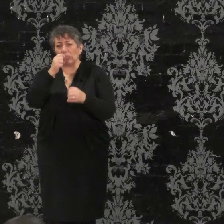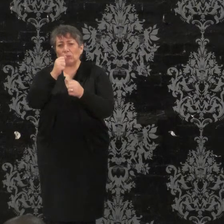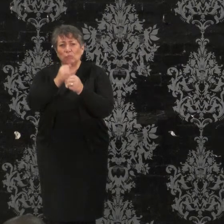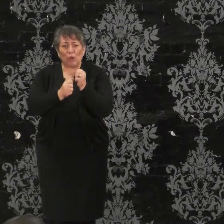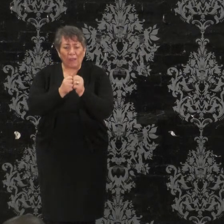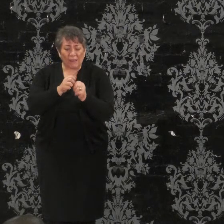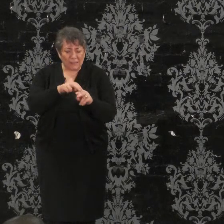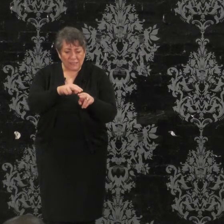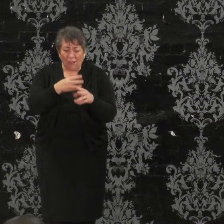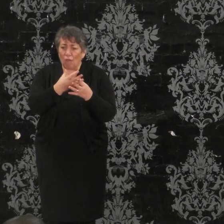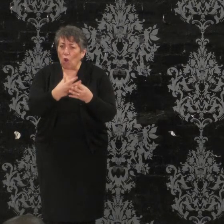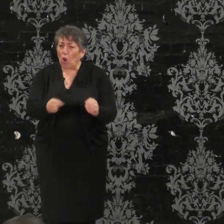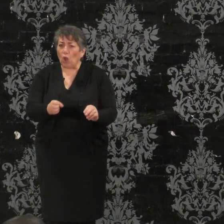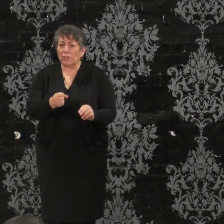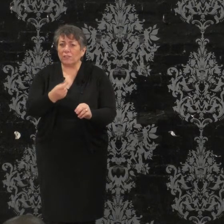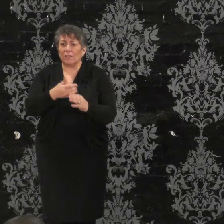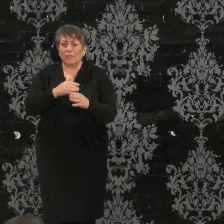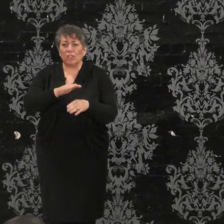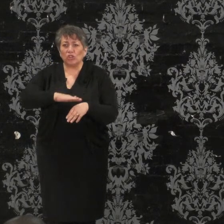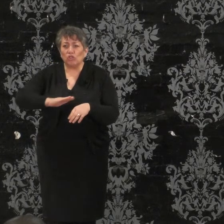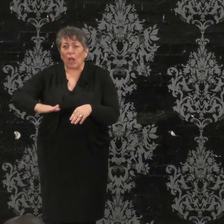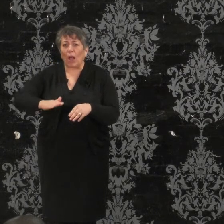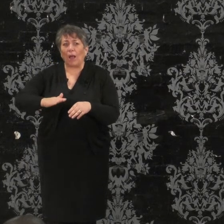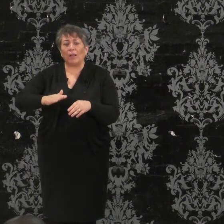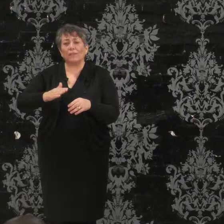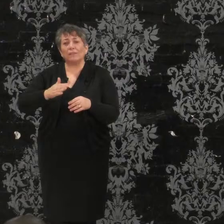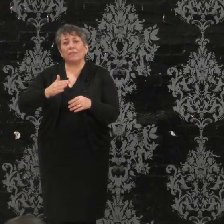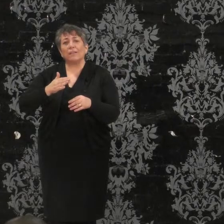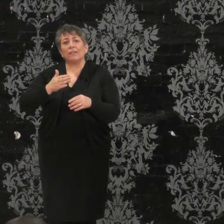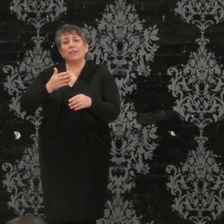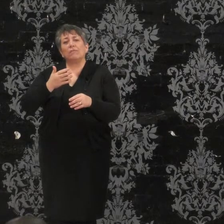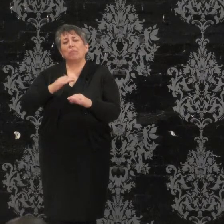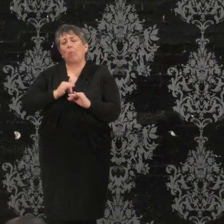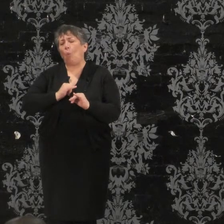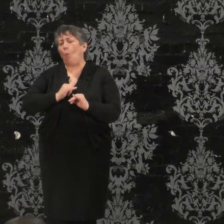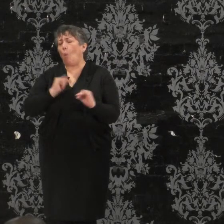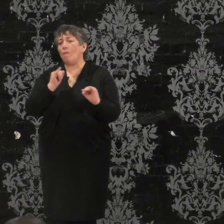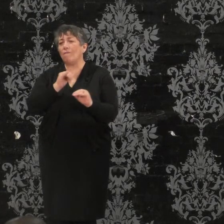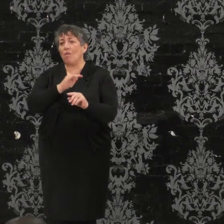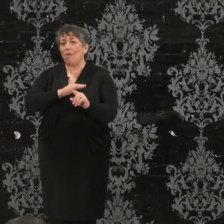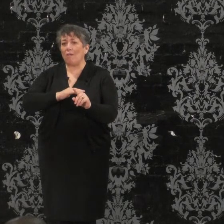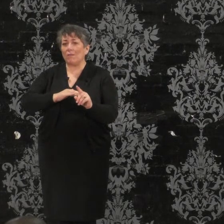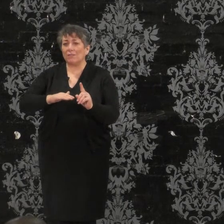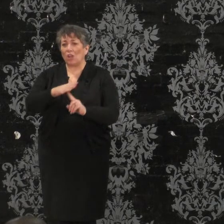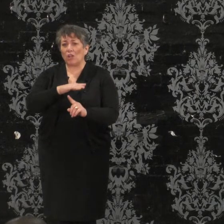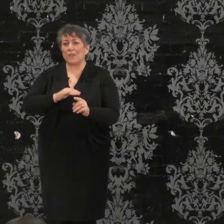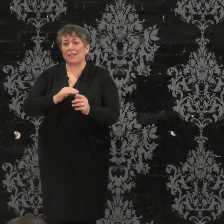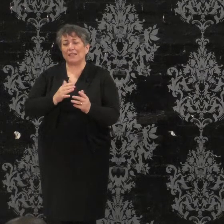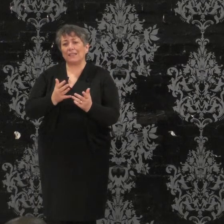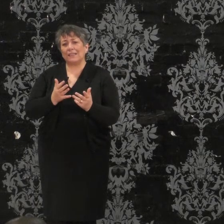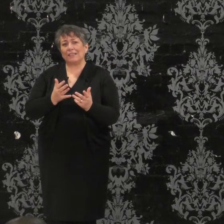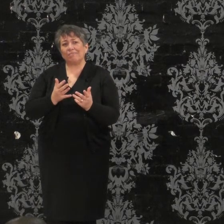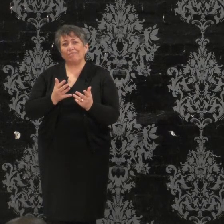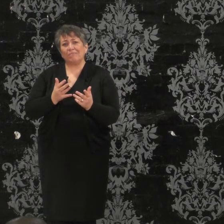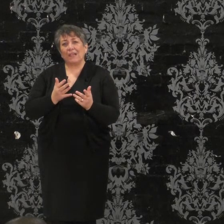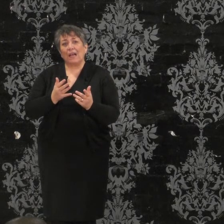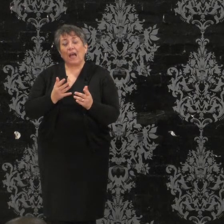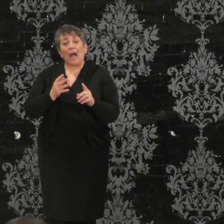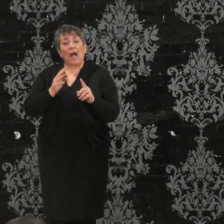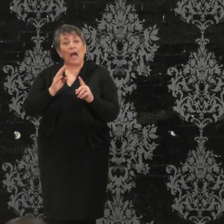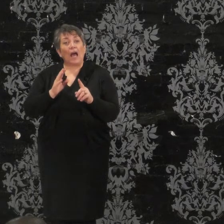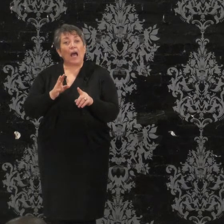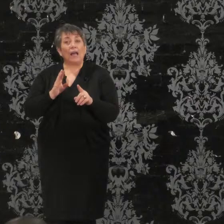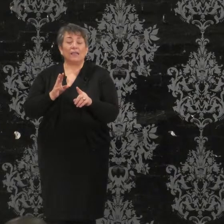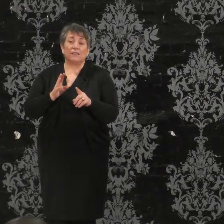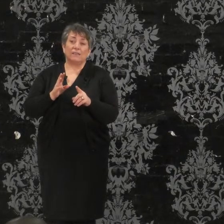child or sibling under horrific circumstances. Seeing this raw grief